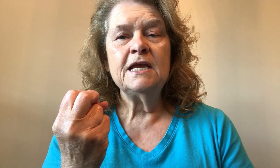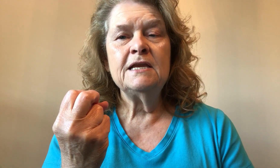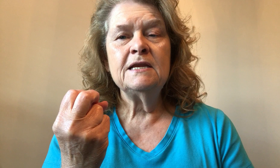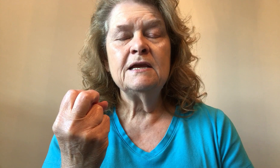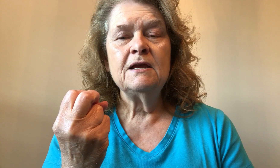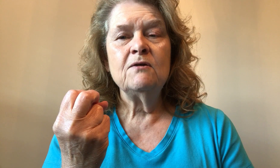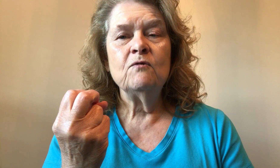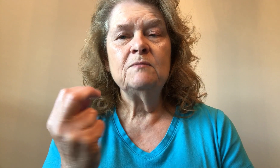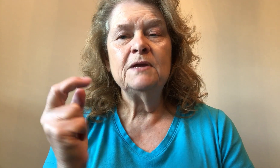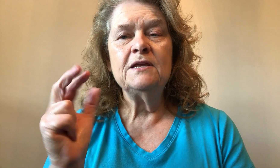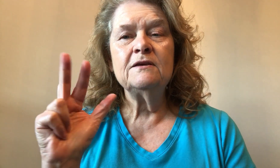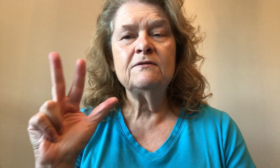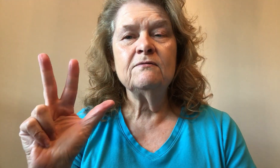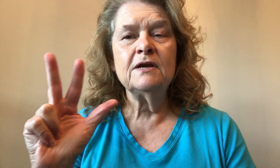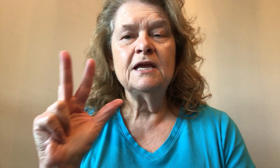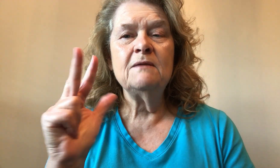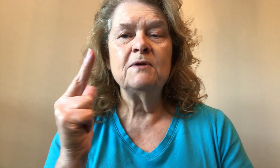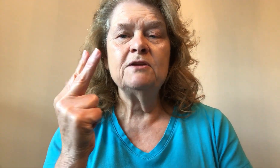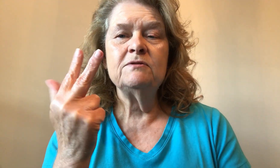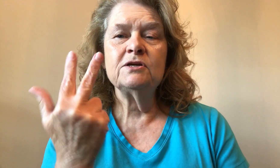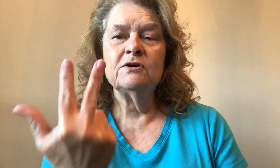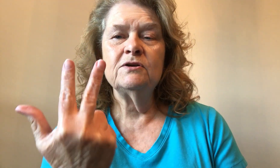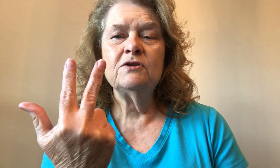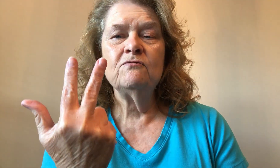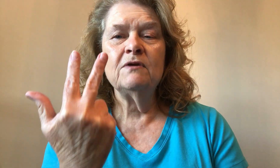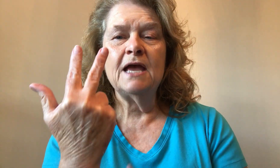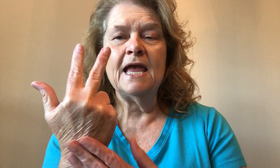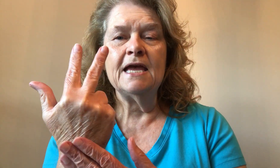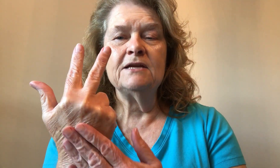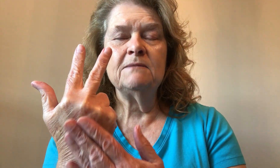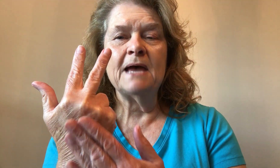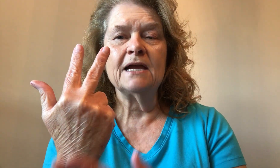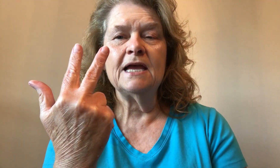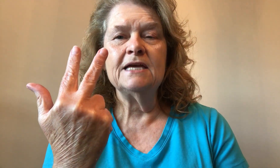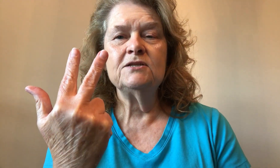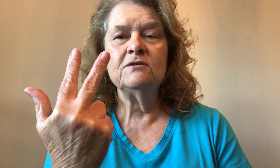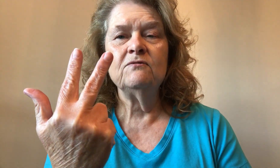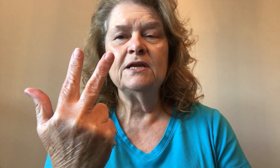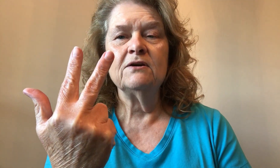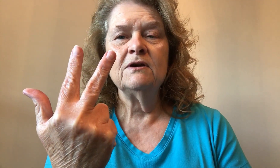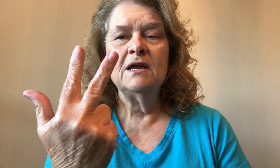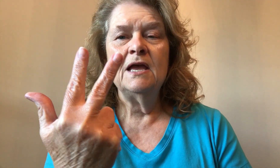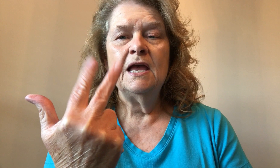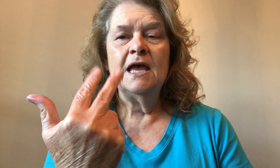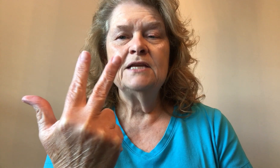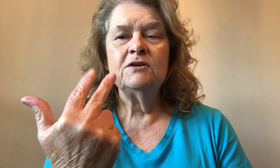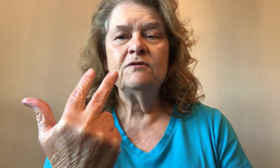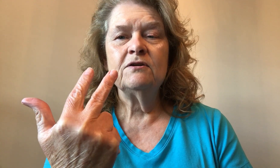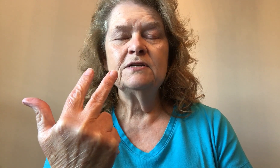13 would be the 3, but you turn your hand, back a hand to the reader, and do